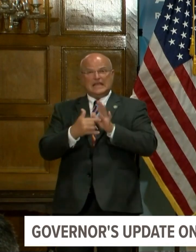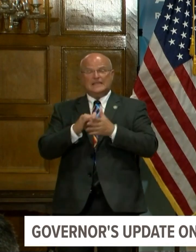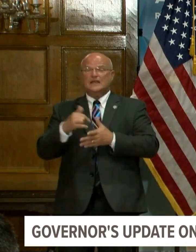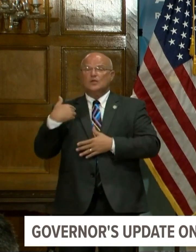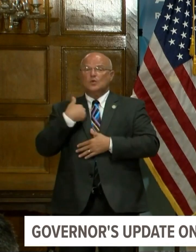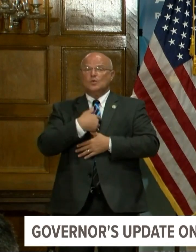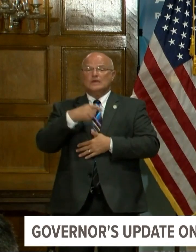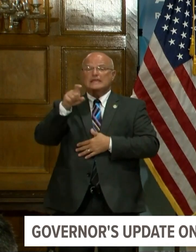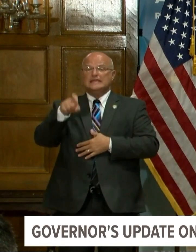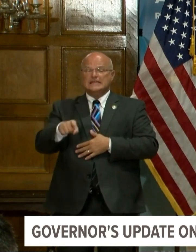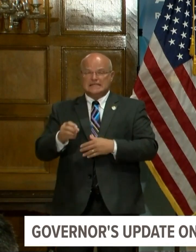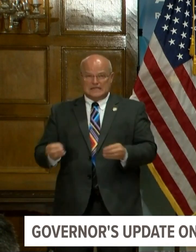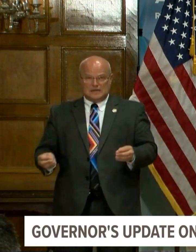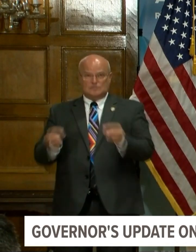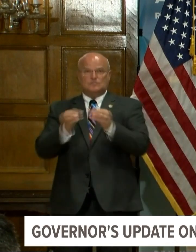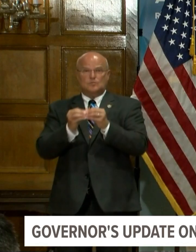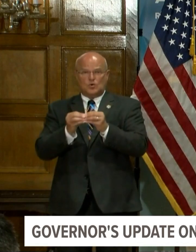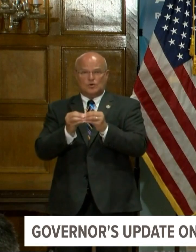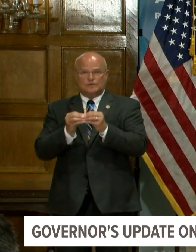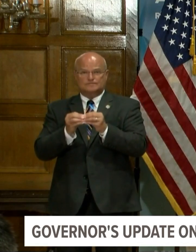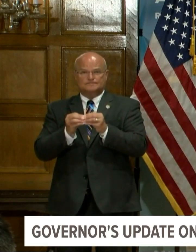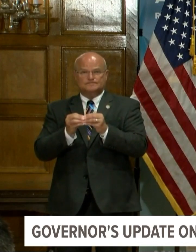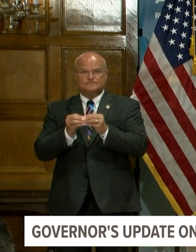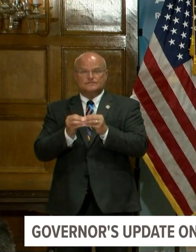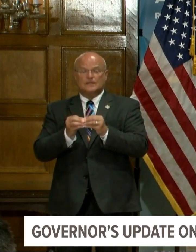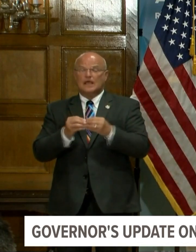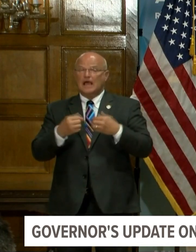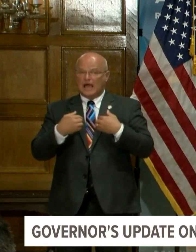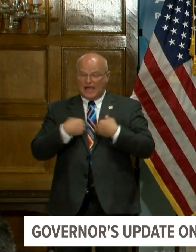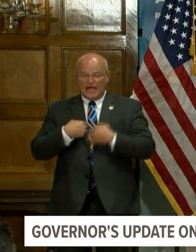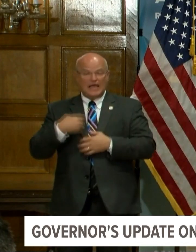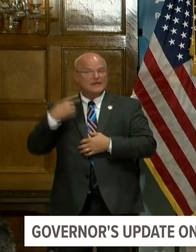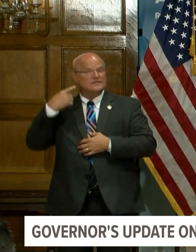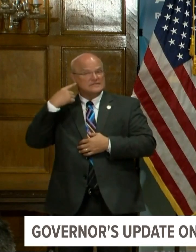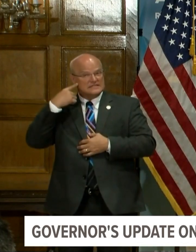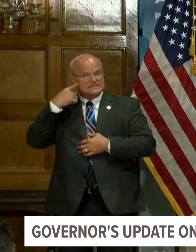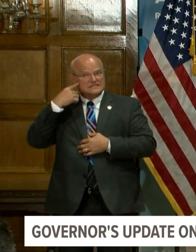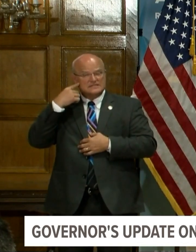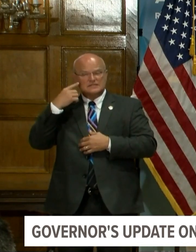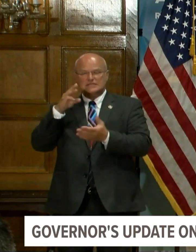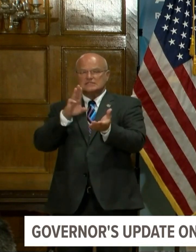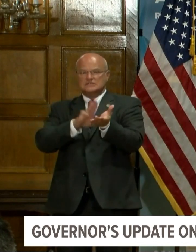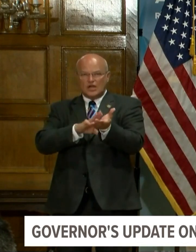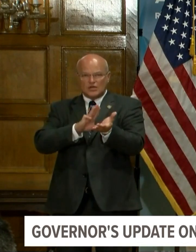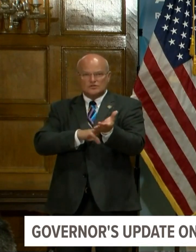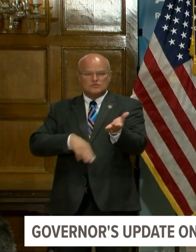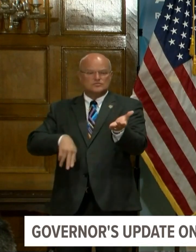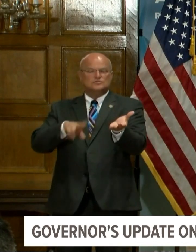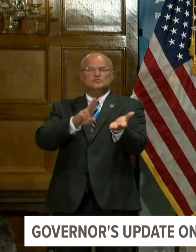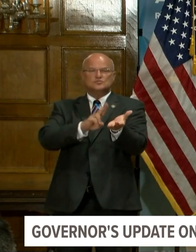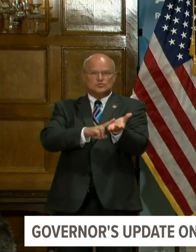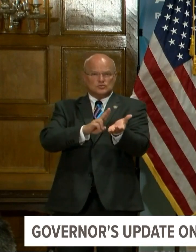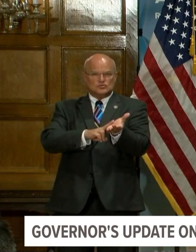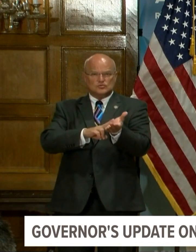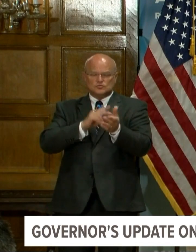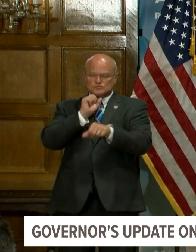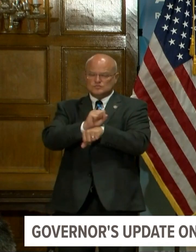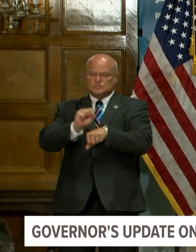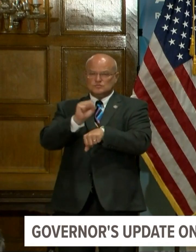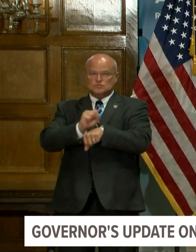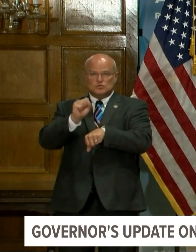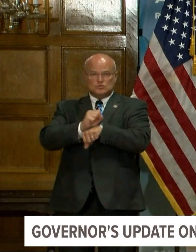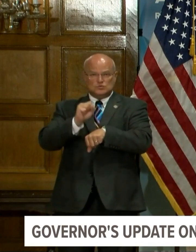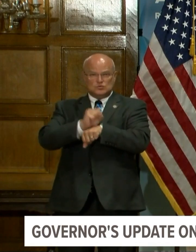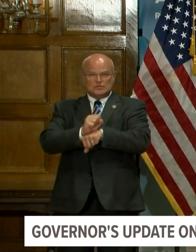we need to do more. Secondly, I have listened to doctors and nurses who are on the front line in